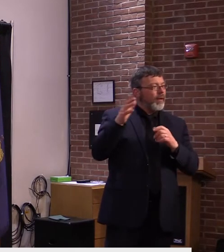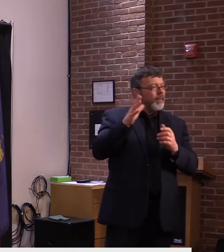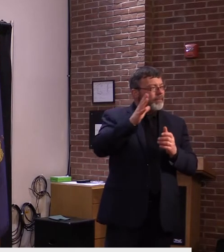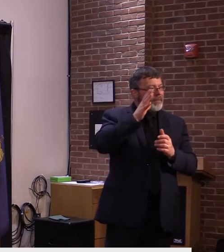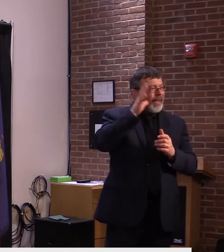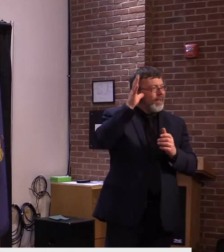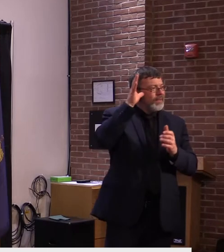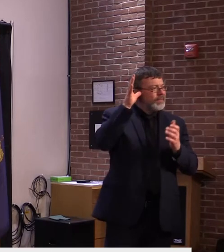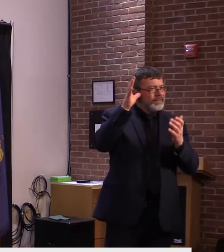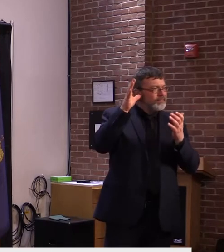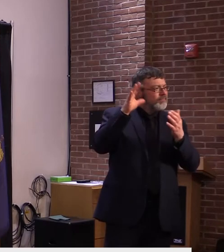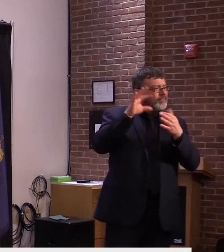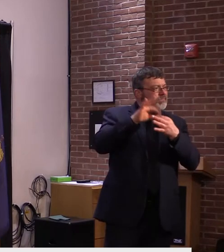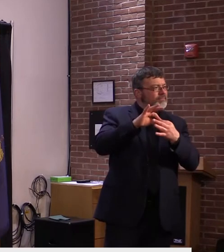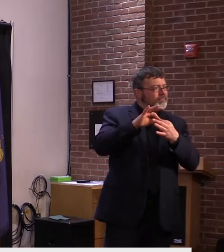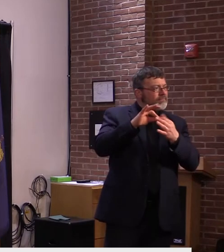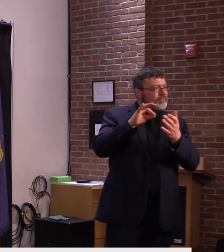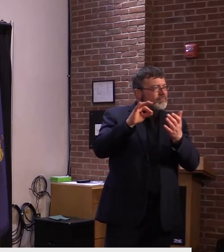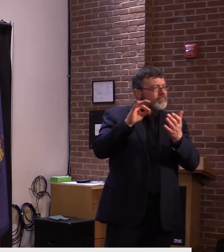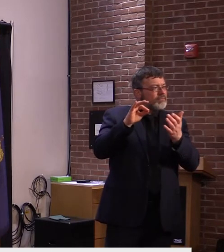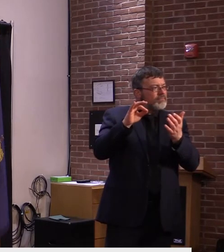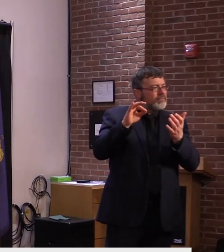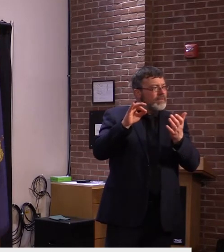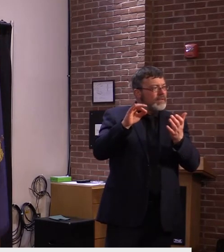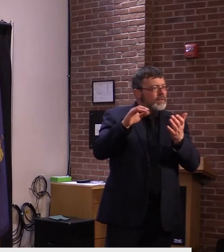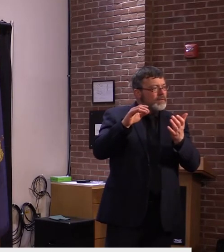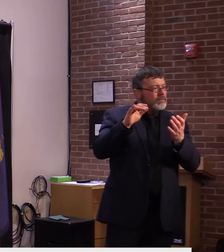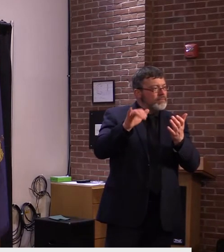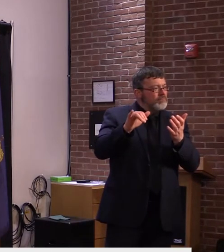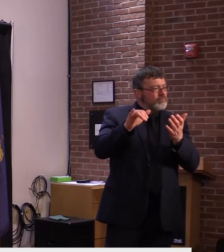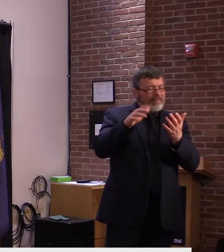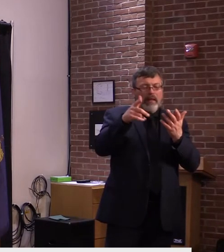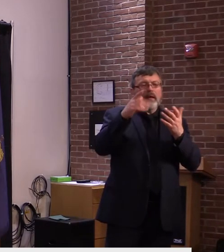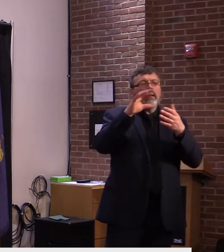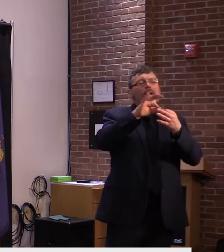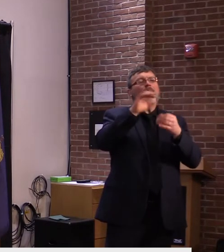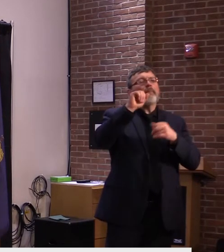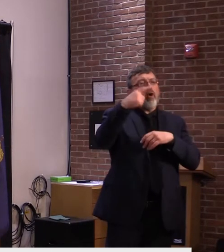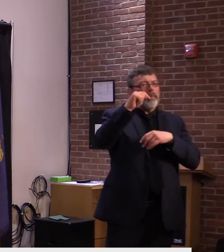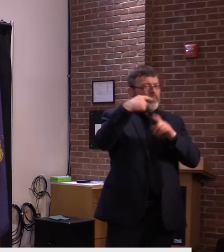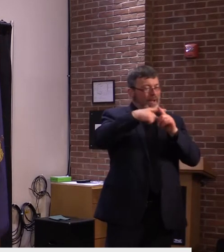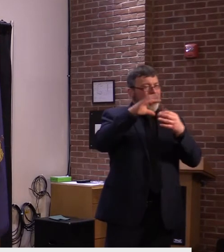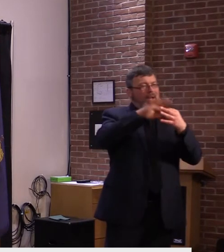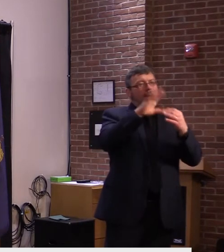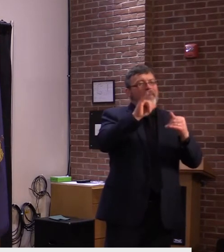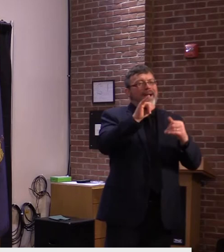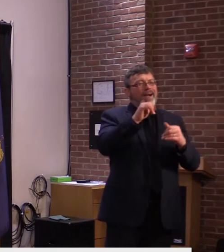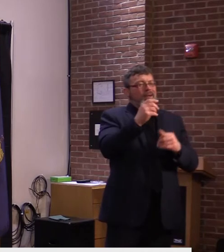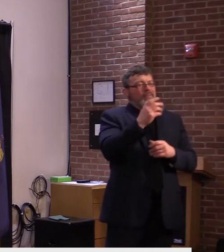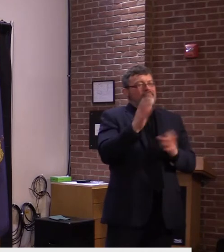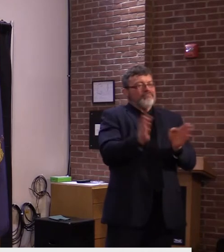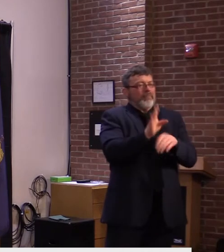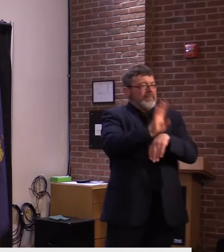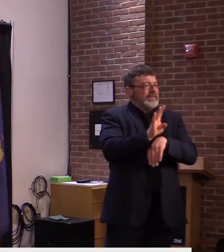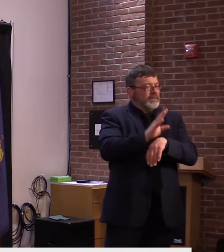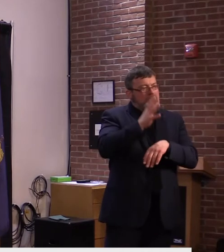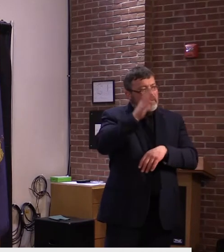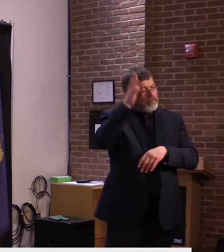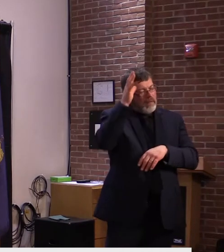concerns about that, and I've been vocal with the Senate in particular about that. We've been having some